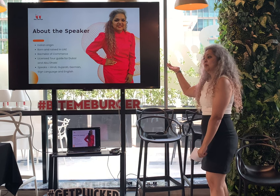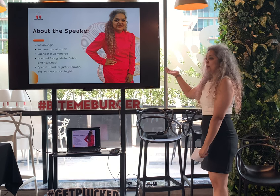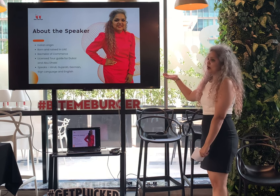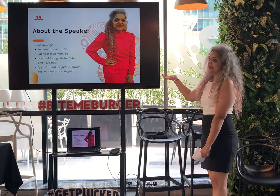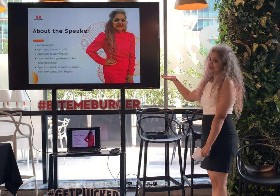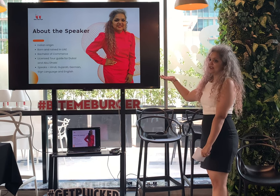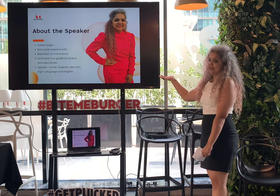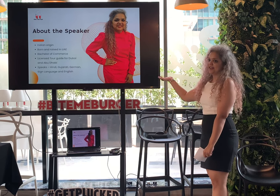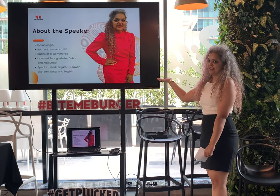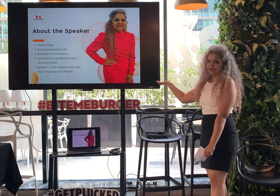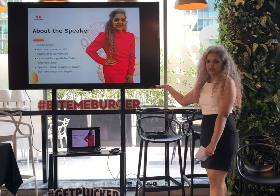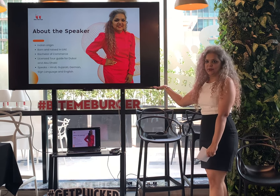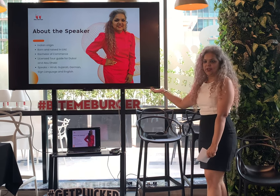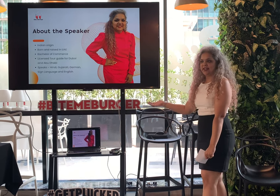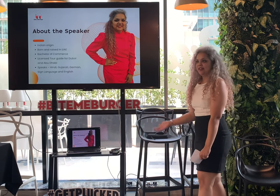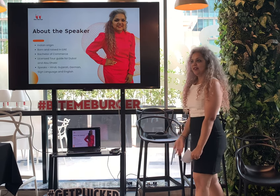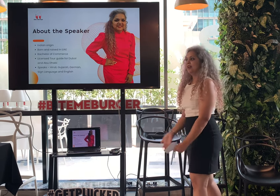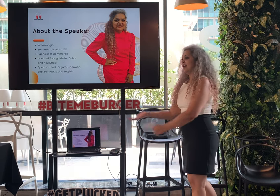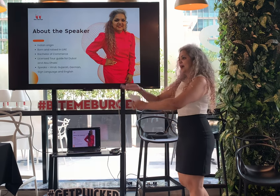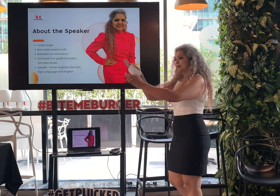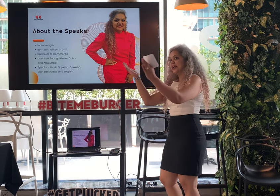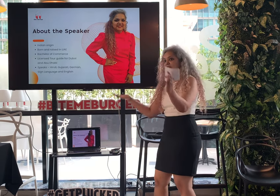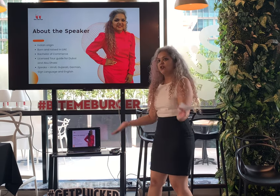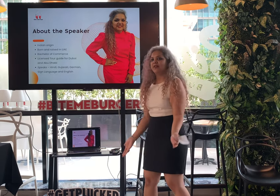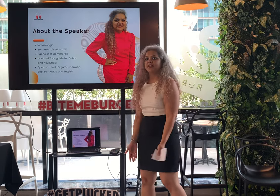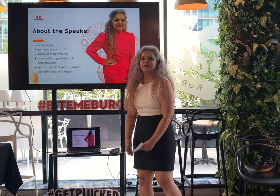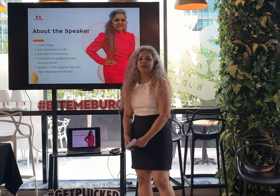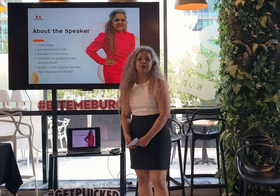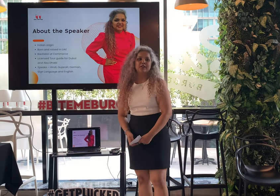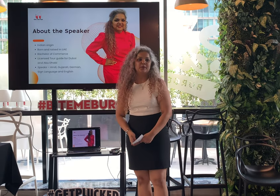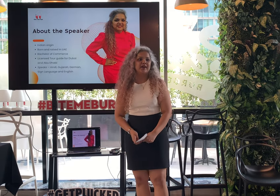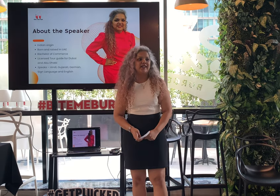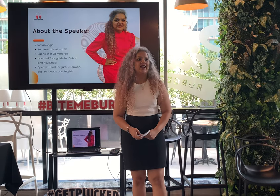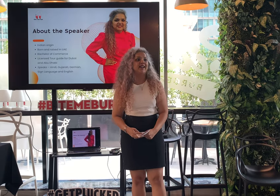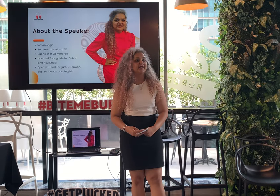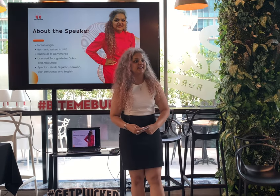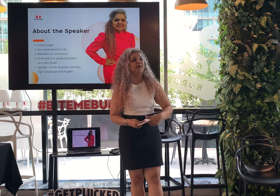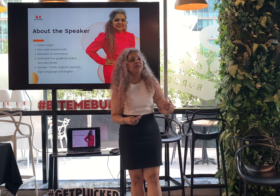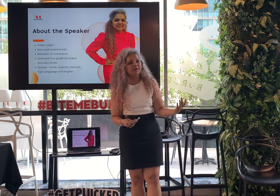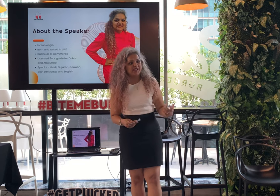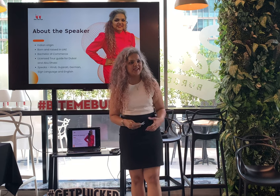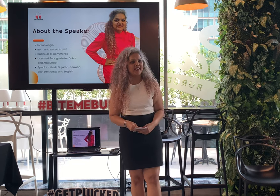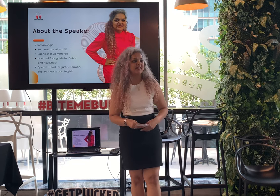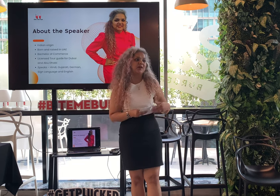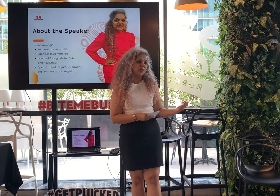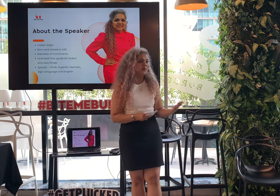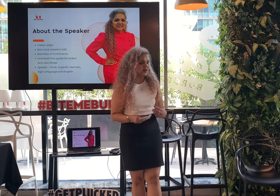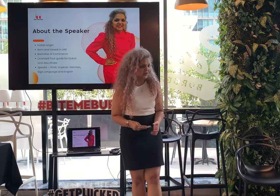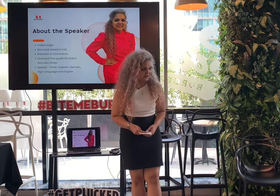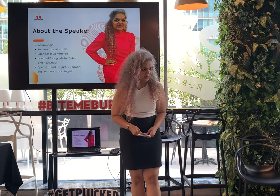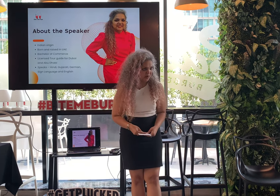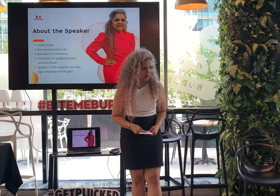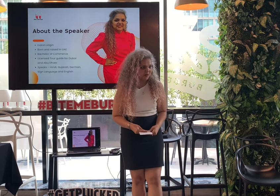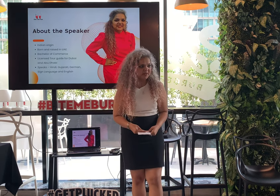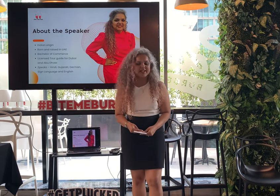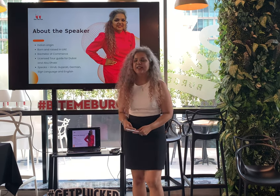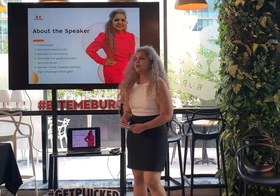born and raised in UAE. Many of us we call Dubai or UAE as our home away from home. So